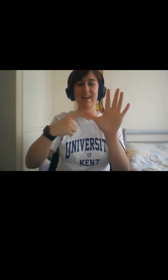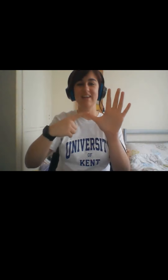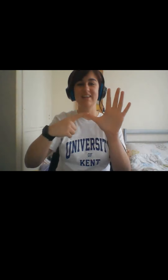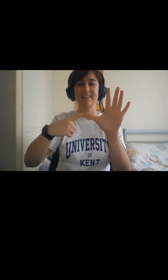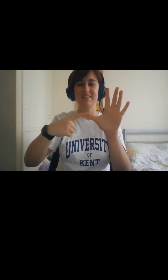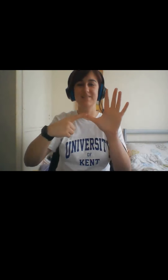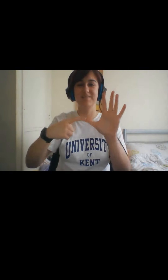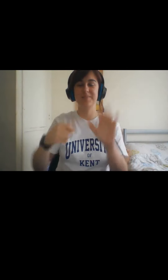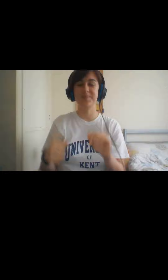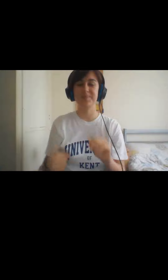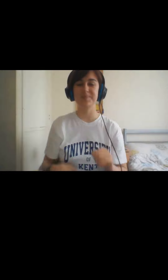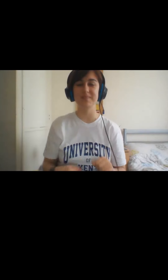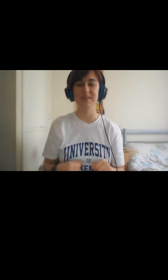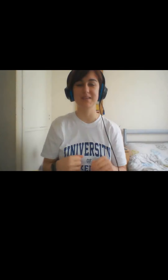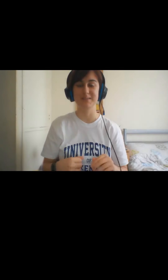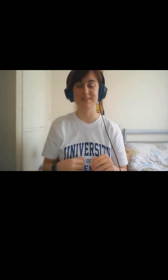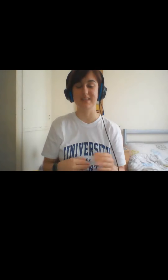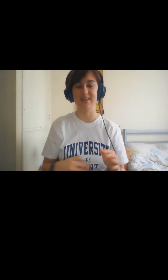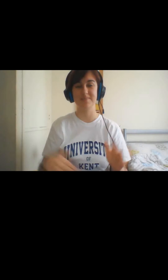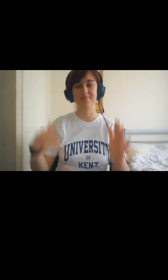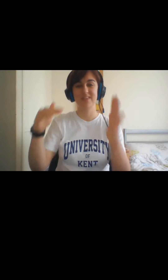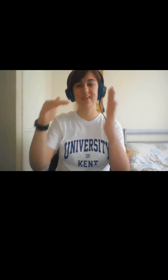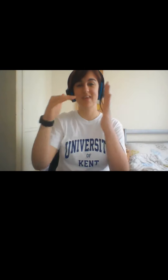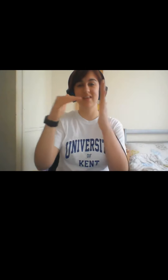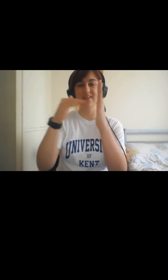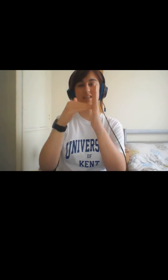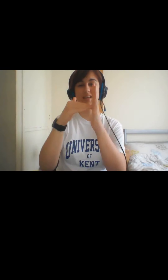A. So once again, Z,